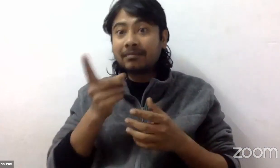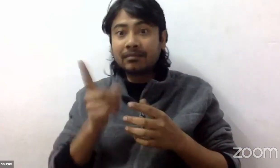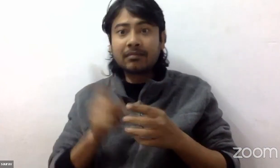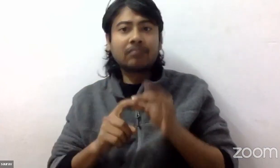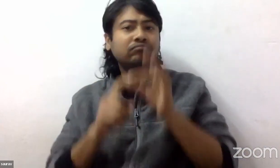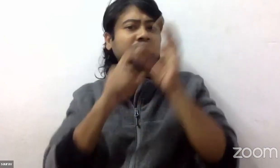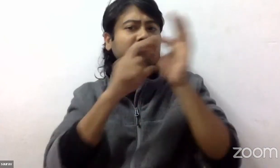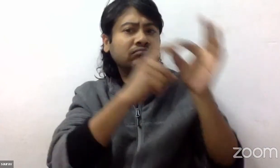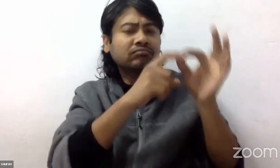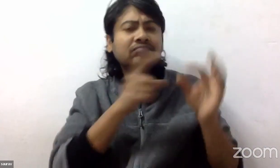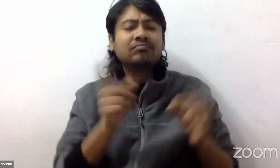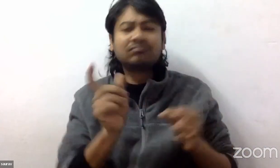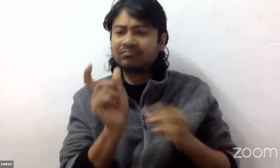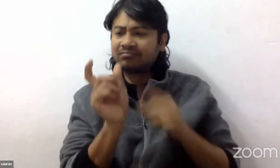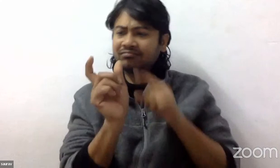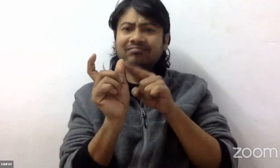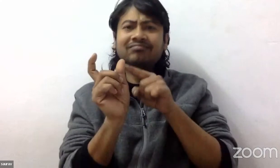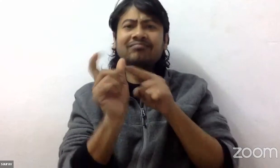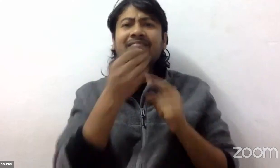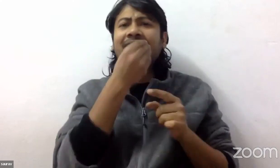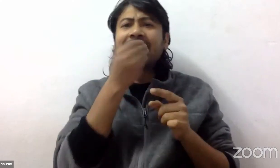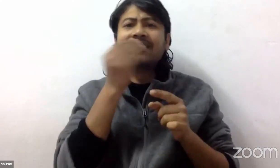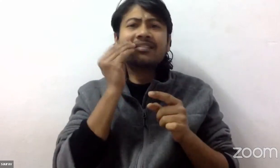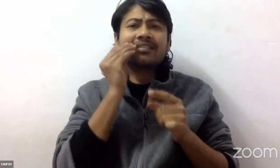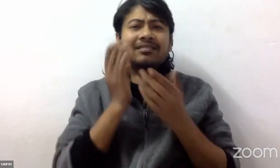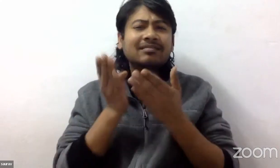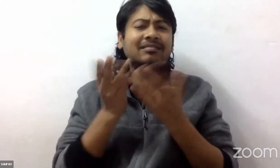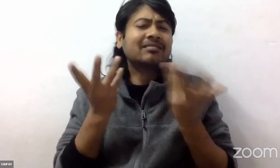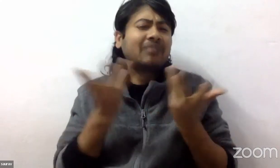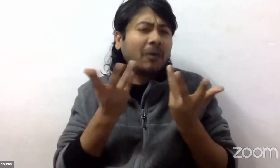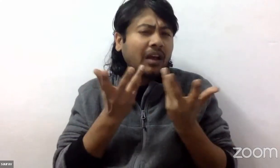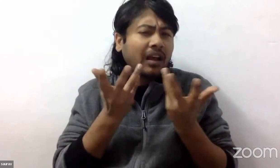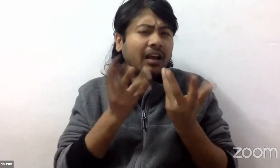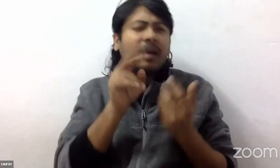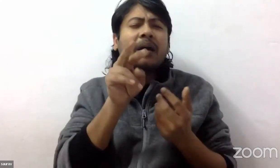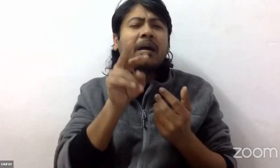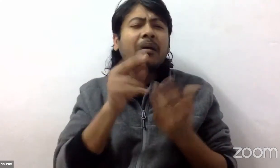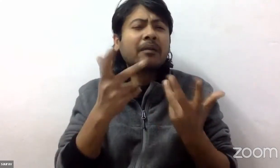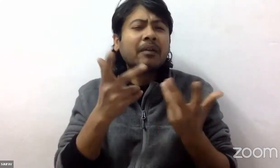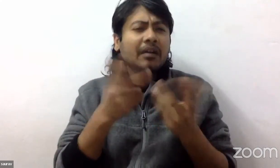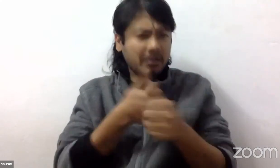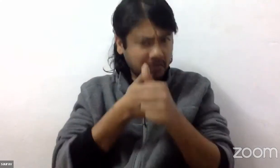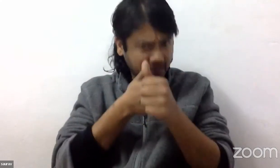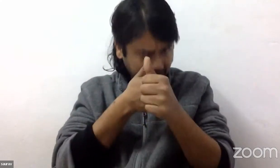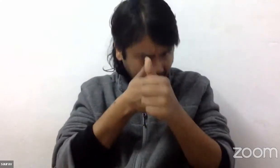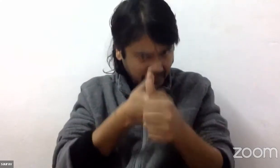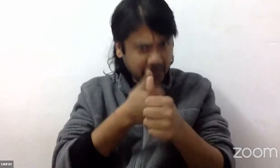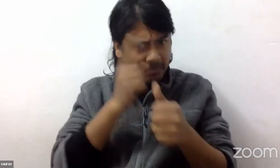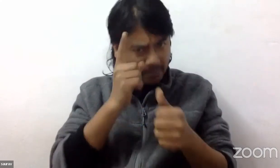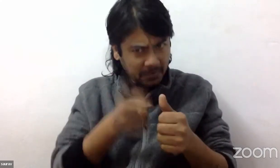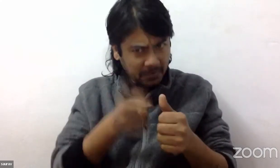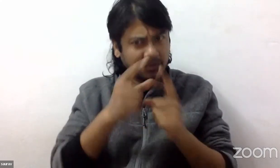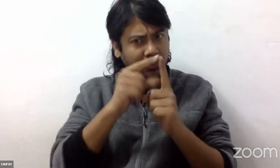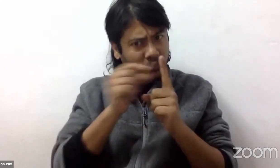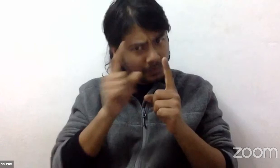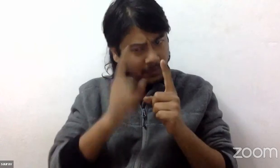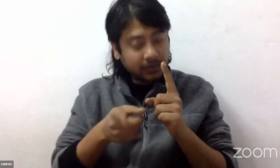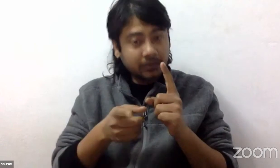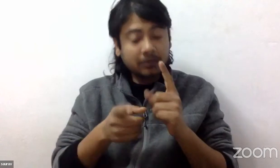follow, Ekadashi. So Vyasadeva, he says, you've asked a very nice question. And he says, what